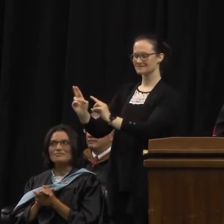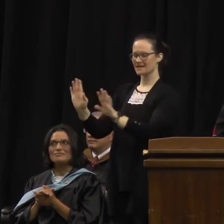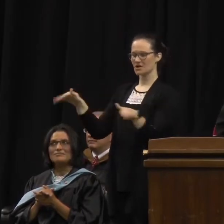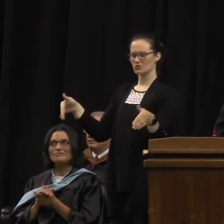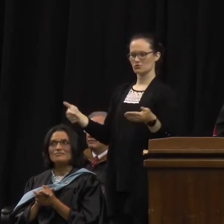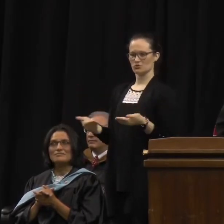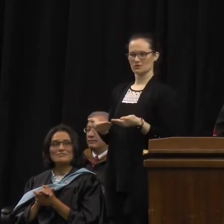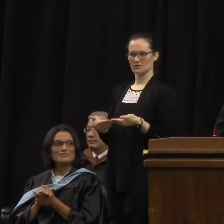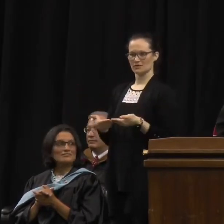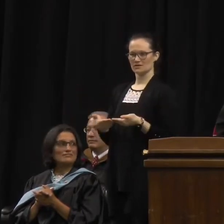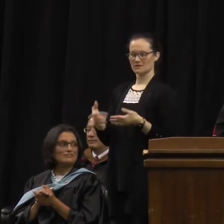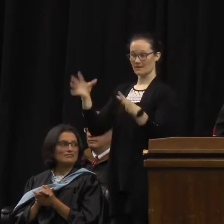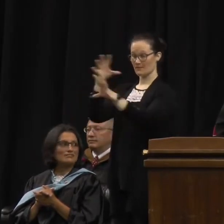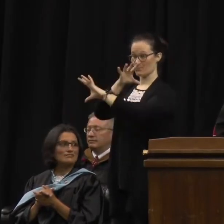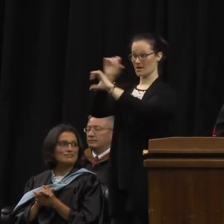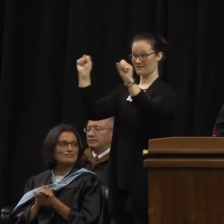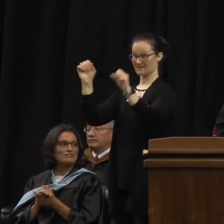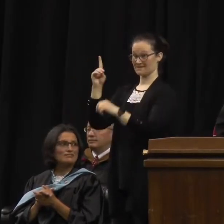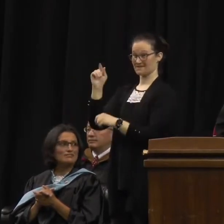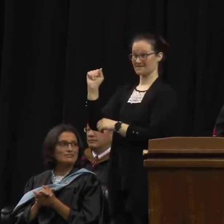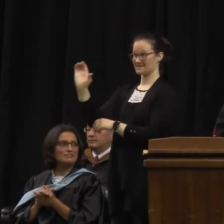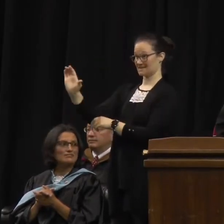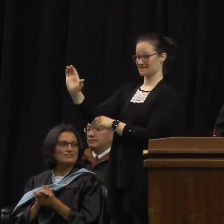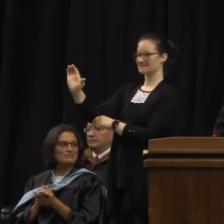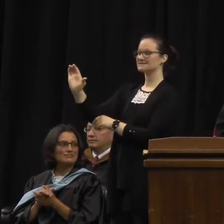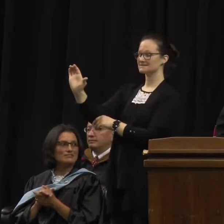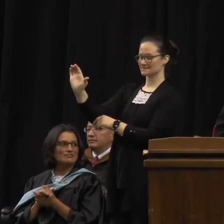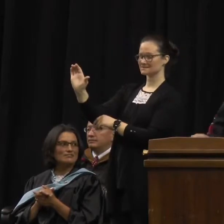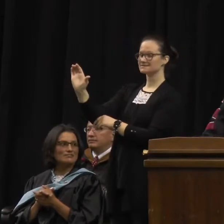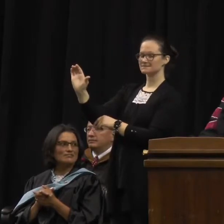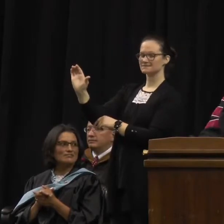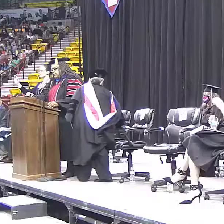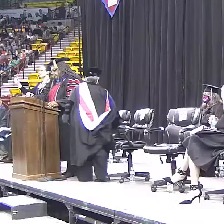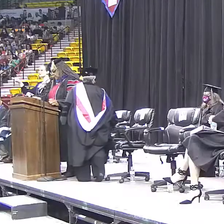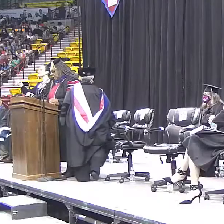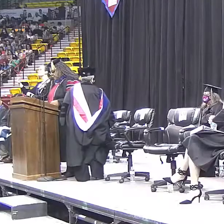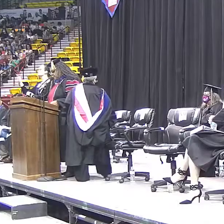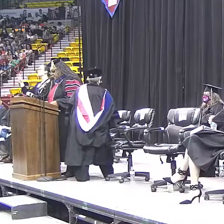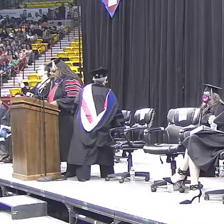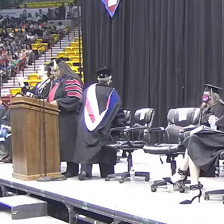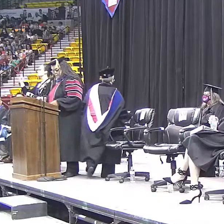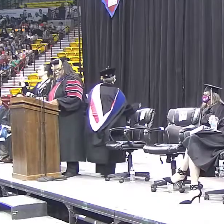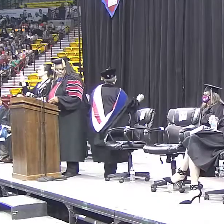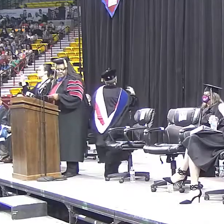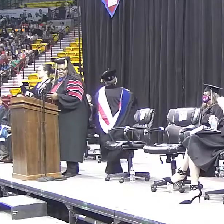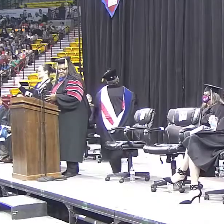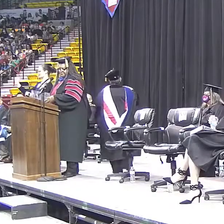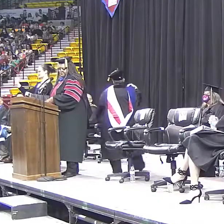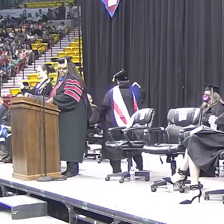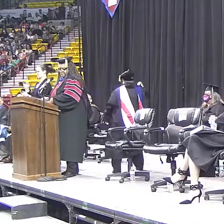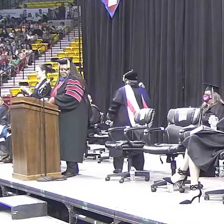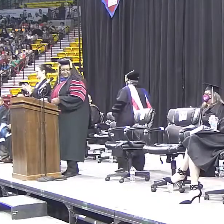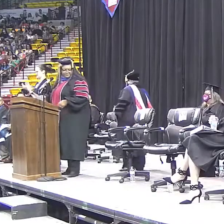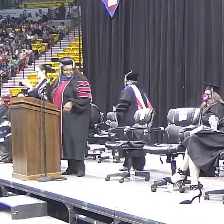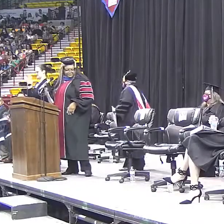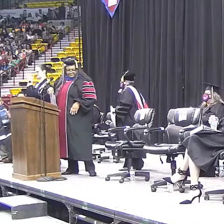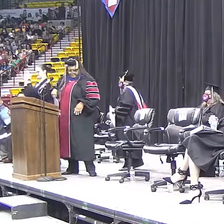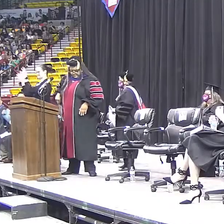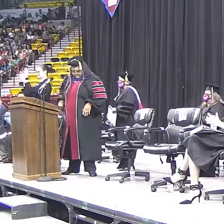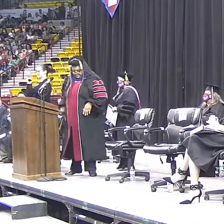introduce the president of Doña Ana Community College, Dr. Monica Torres.